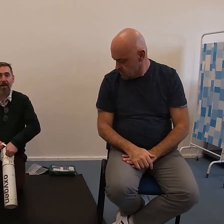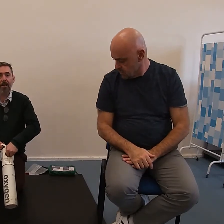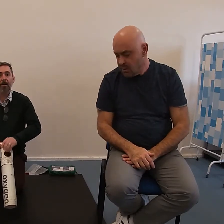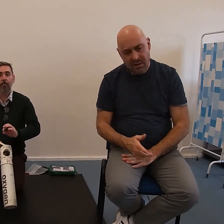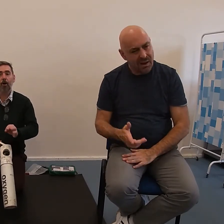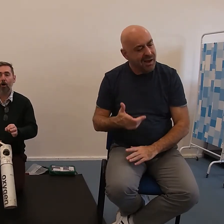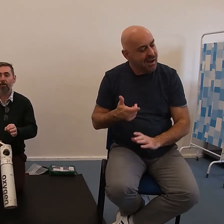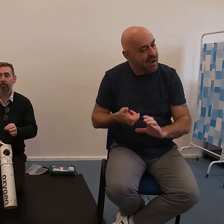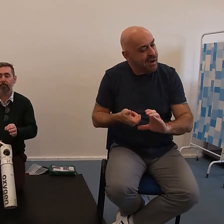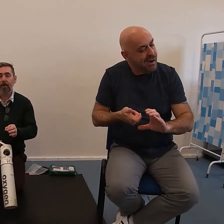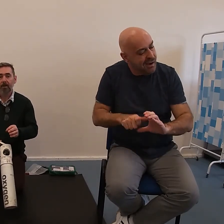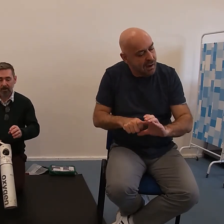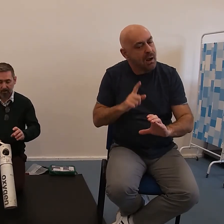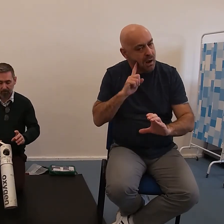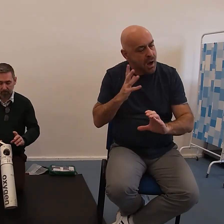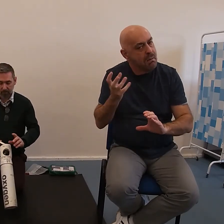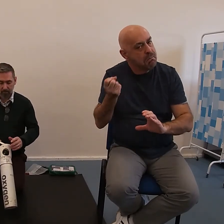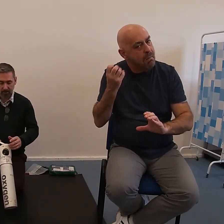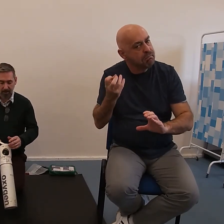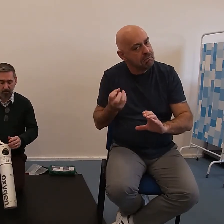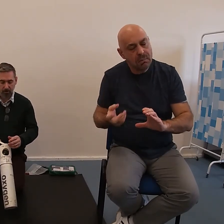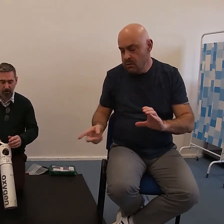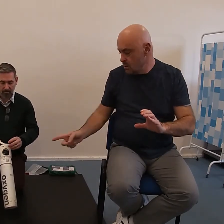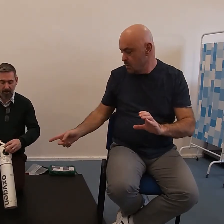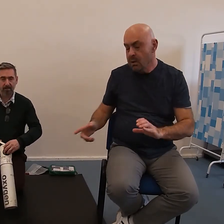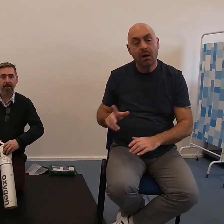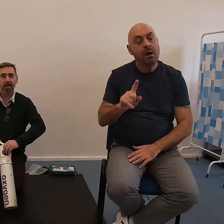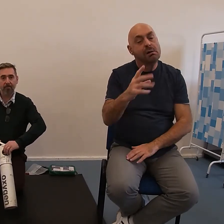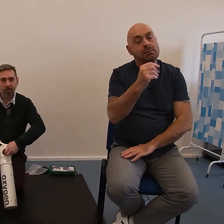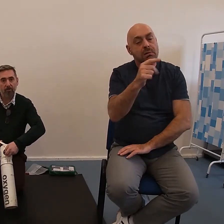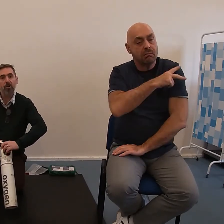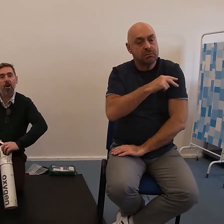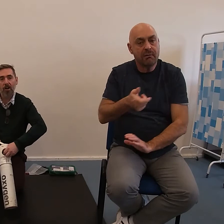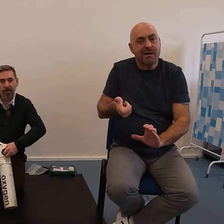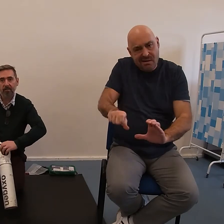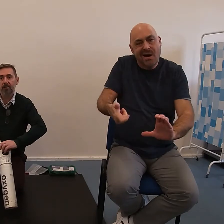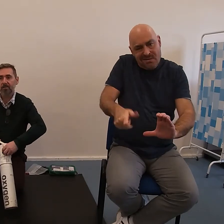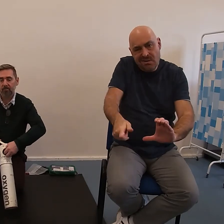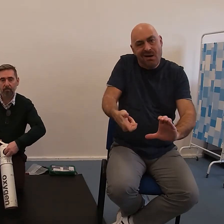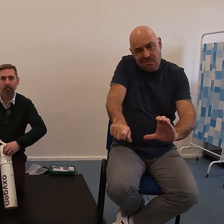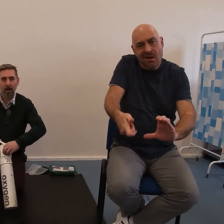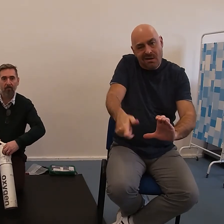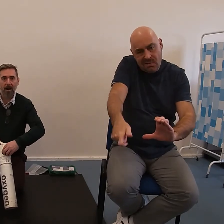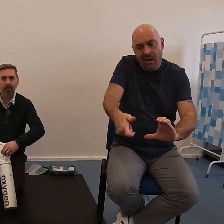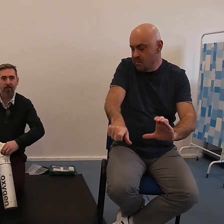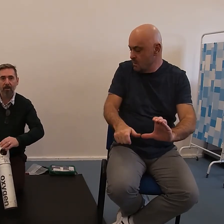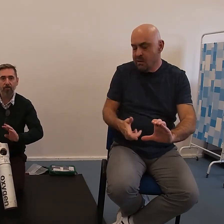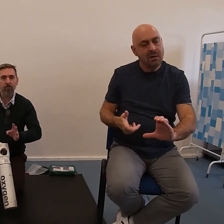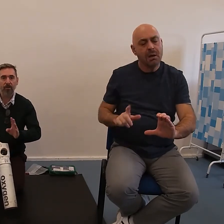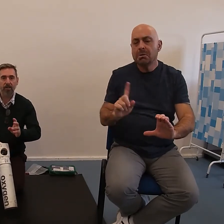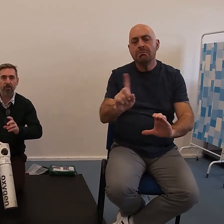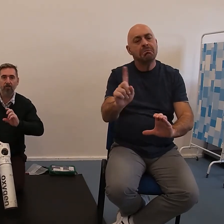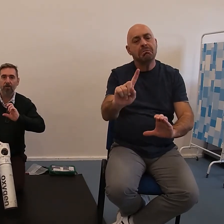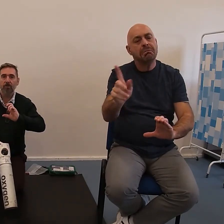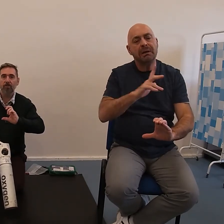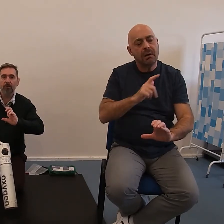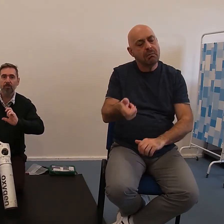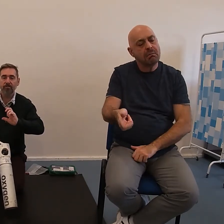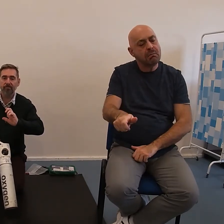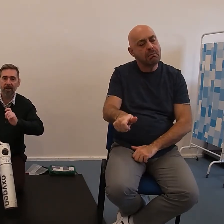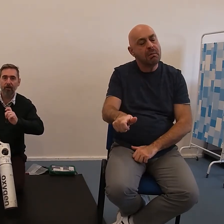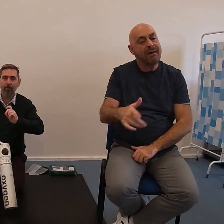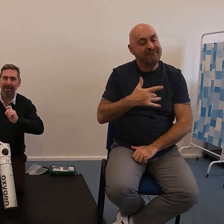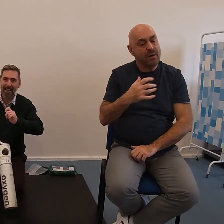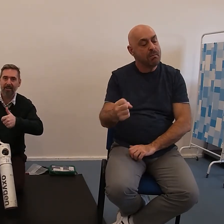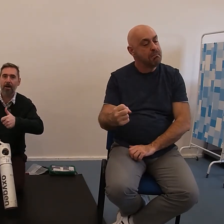And you hear a pop. Now, the mistake a lot of staff make is they keep turning this round valve. You do not need to. As soon